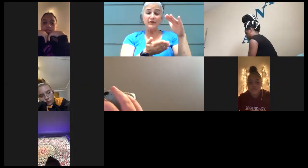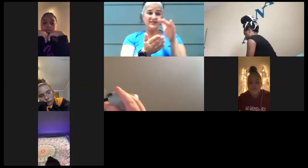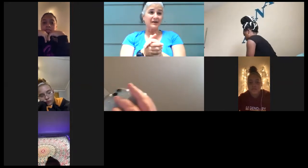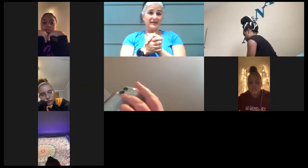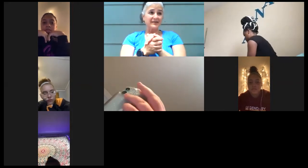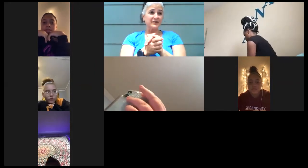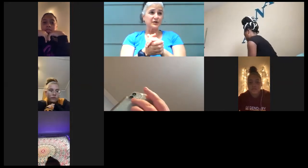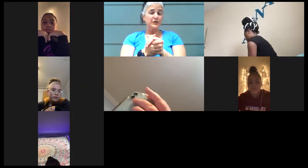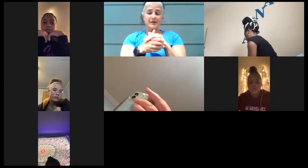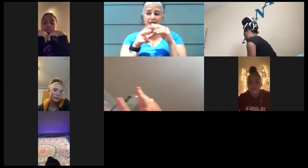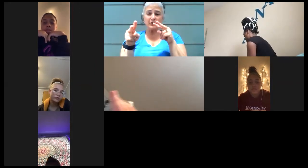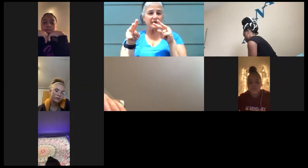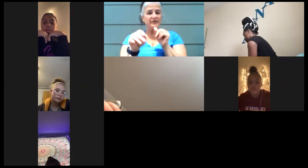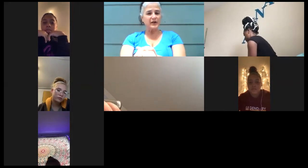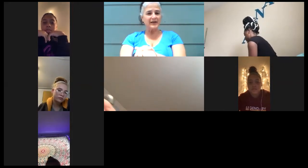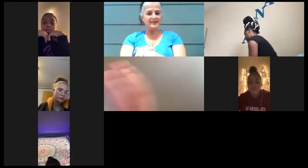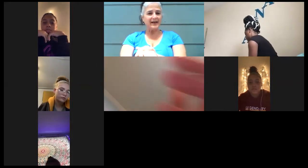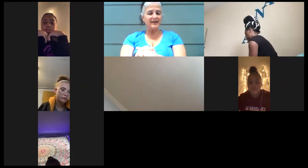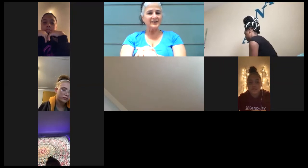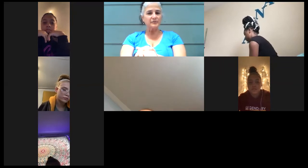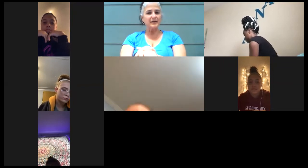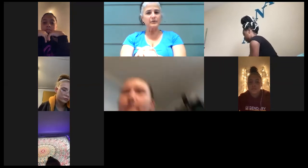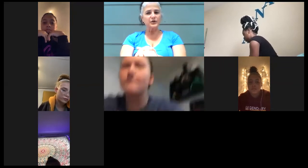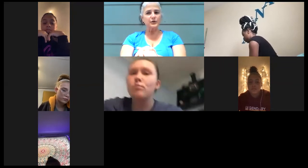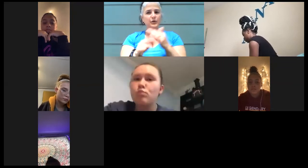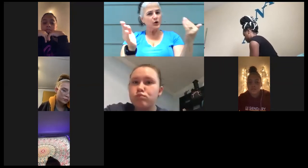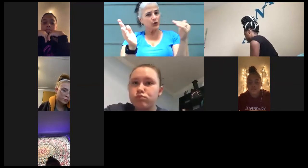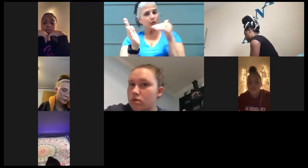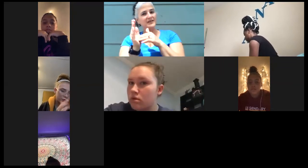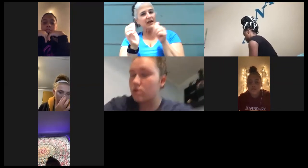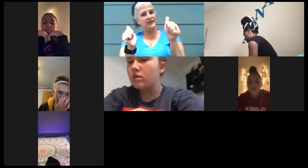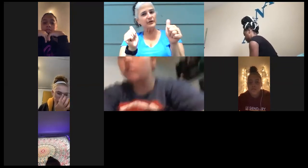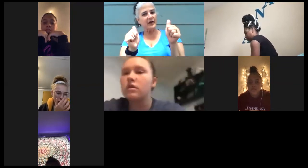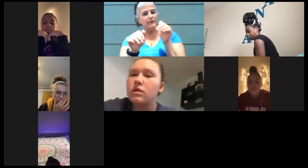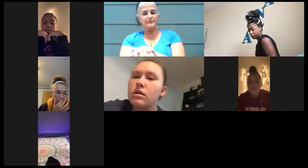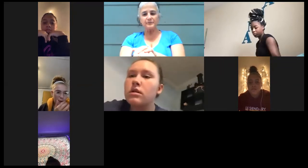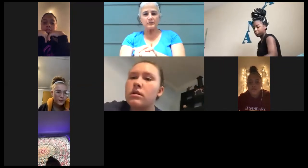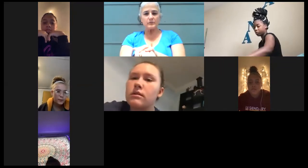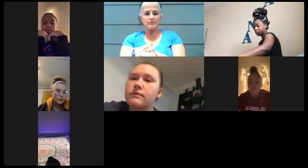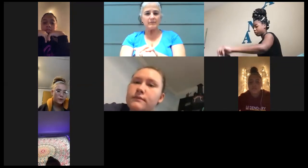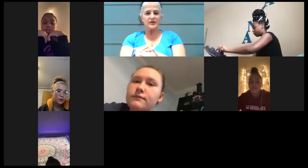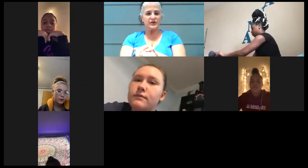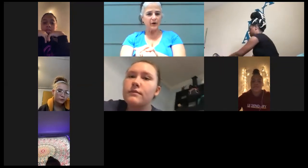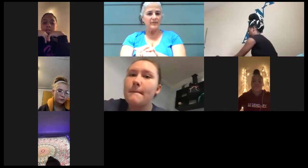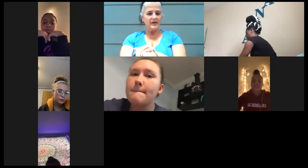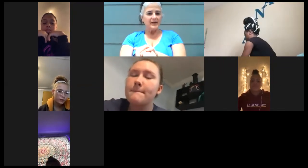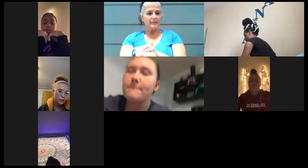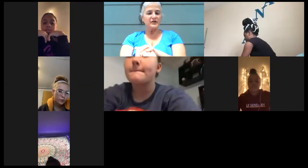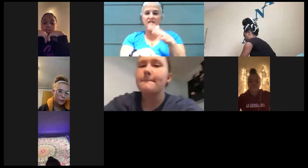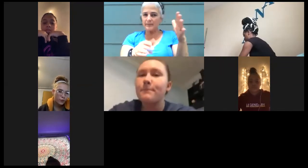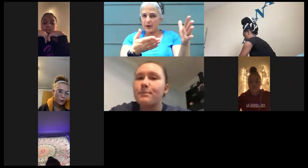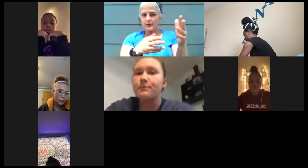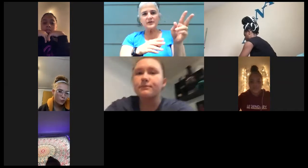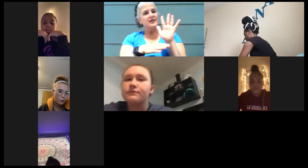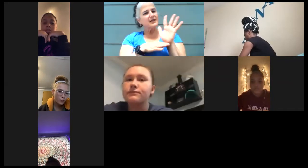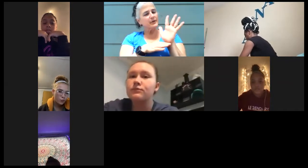college level assignment is to look at a video like that and to be able to retell it yourself. So, but